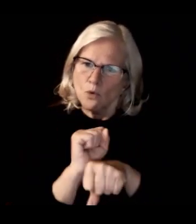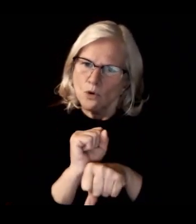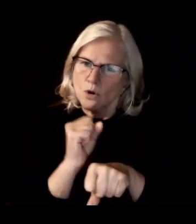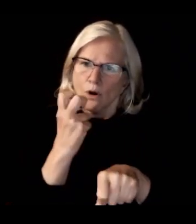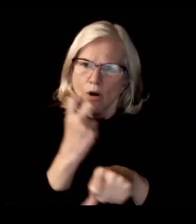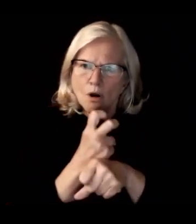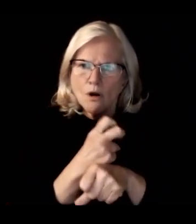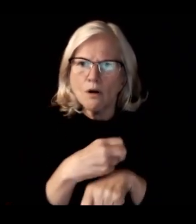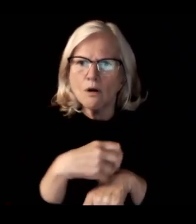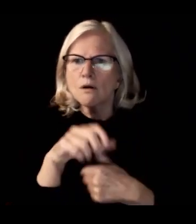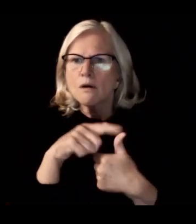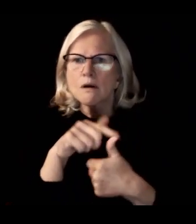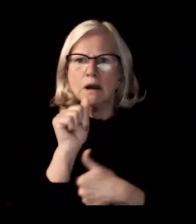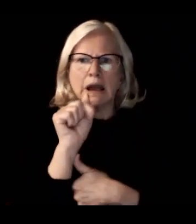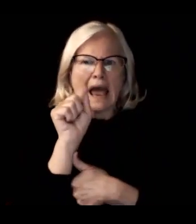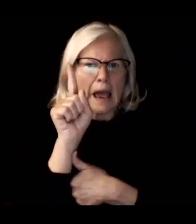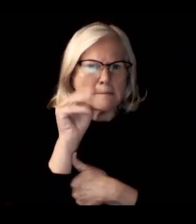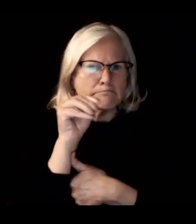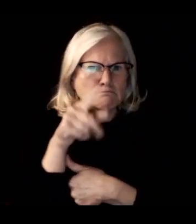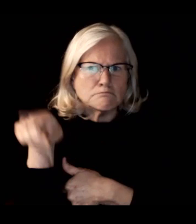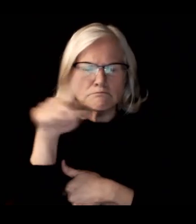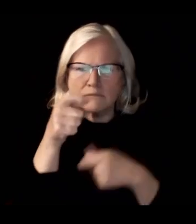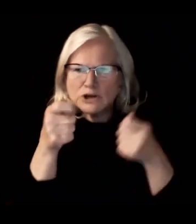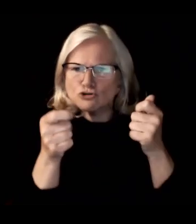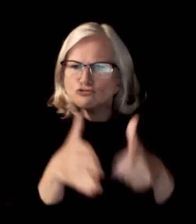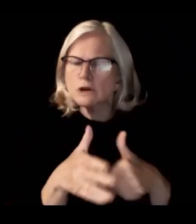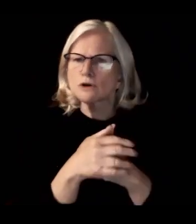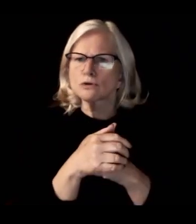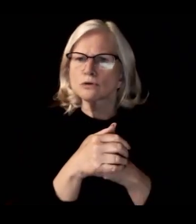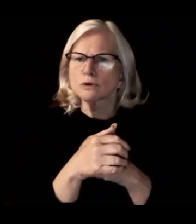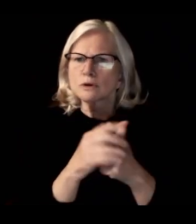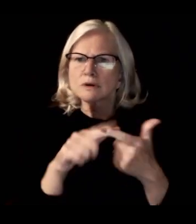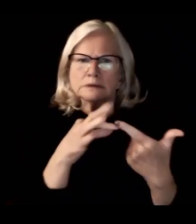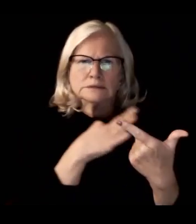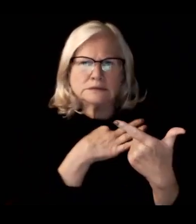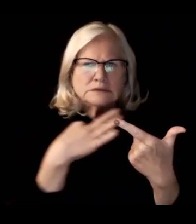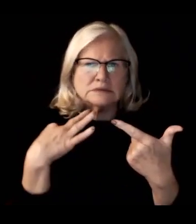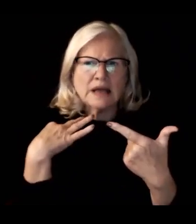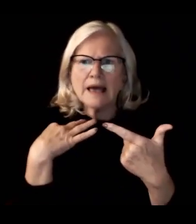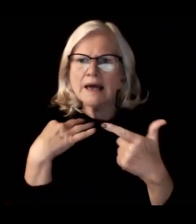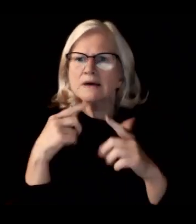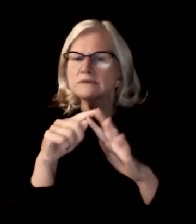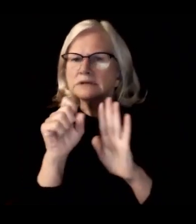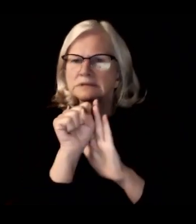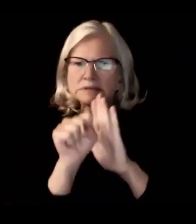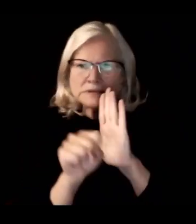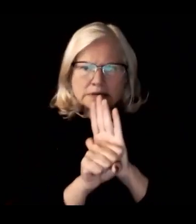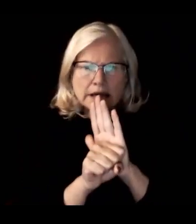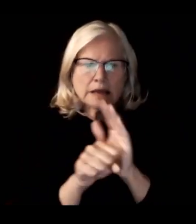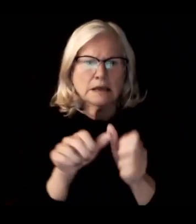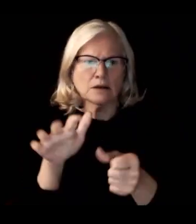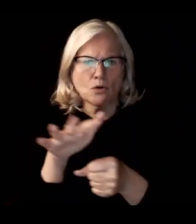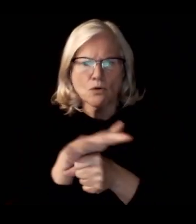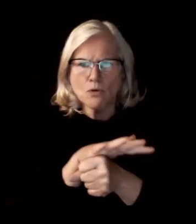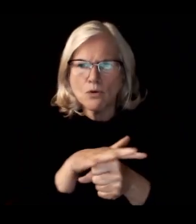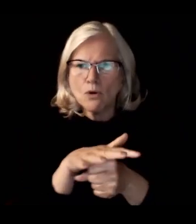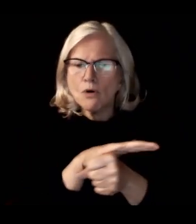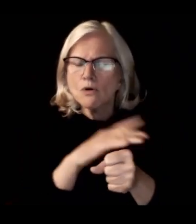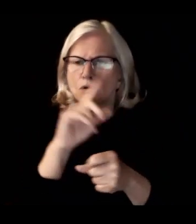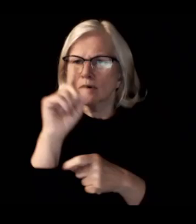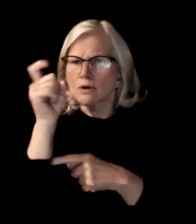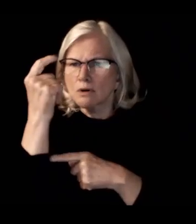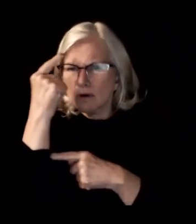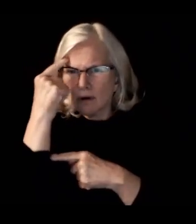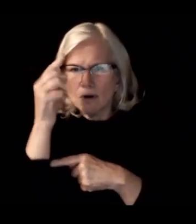of partners at the state and local level. The focus and structure provided by Governor Walz's 5-point battle